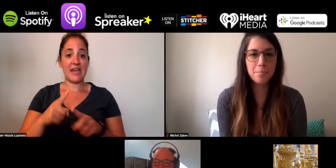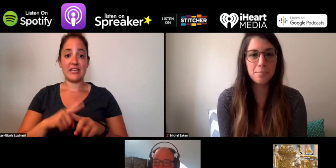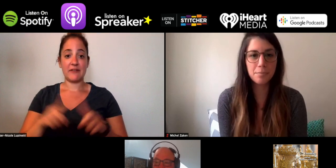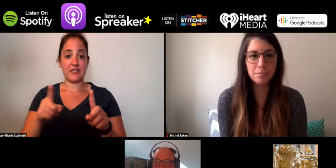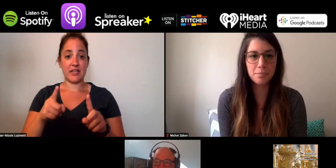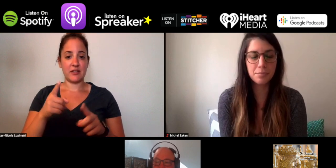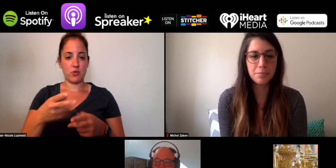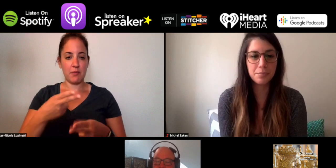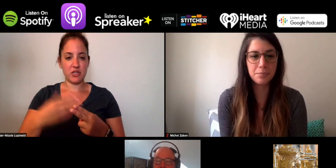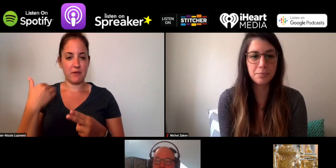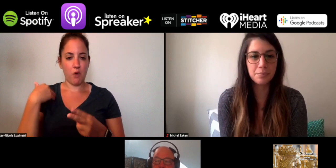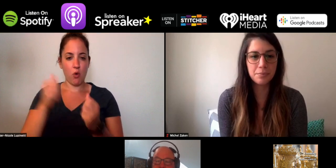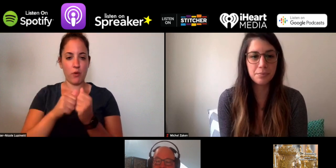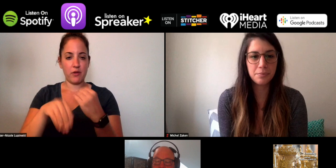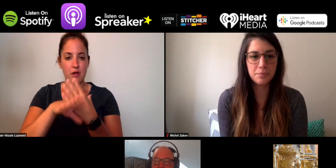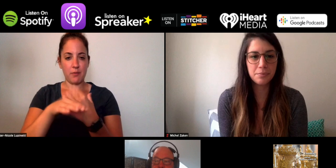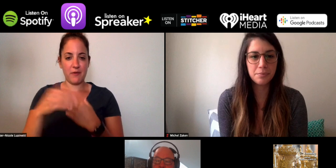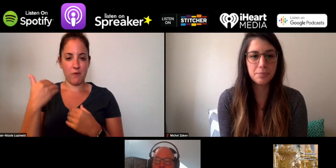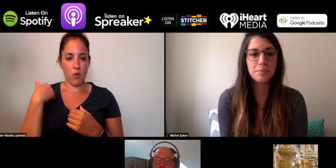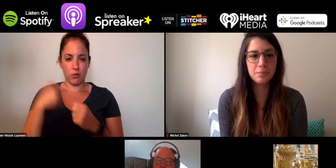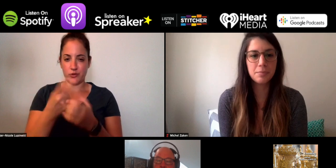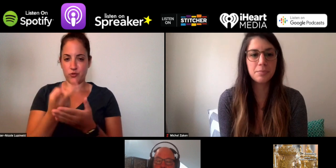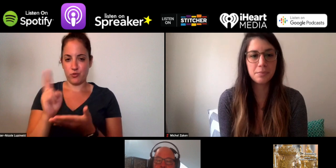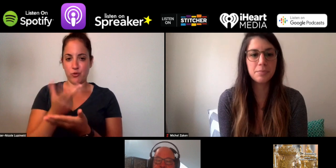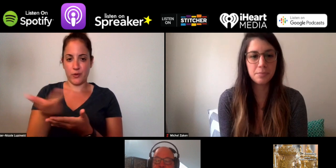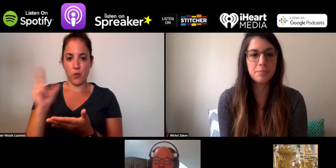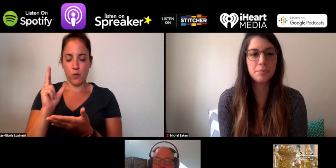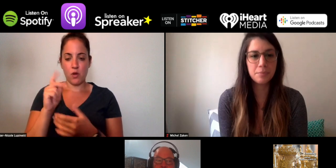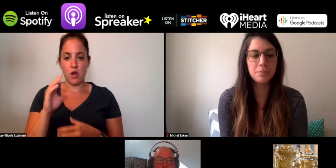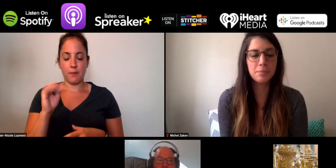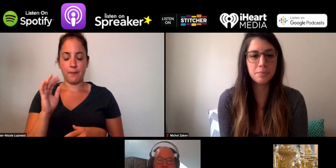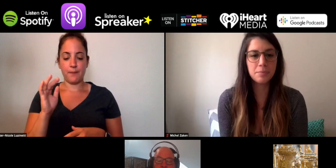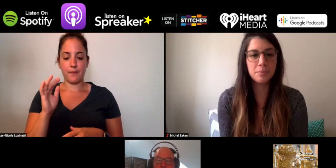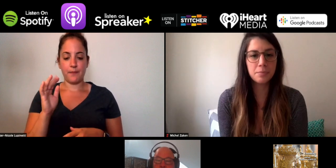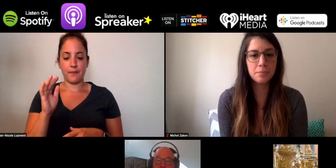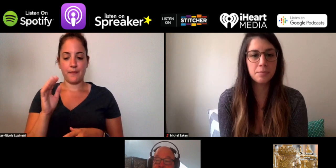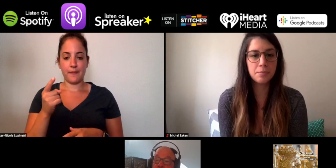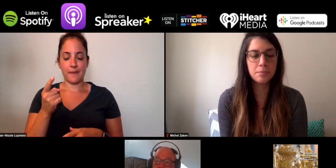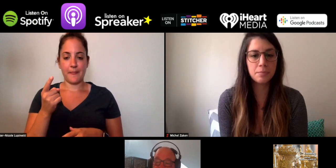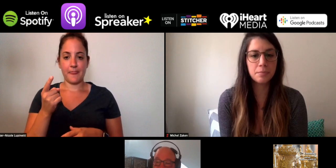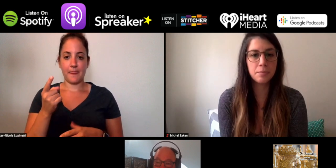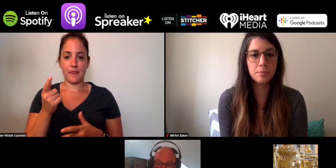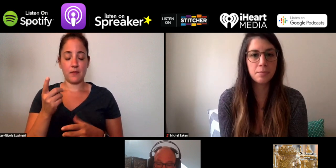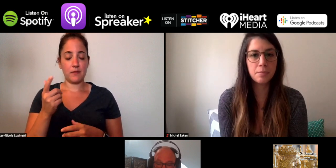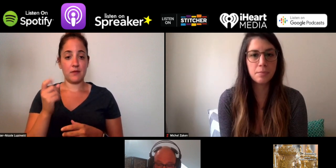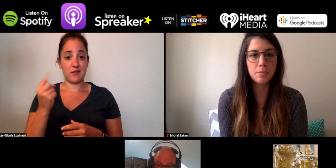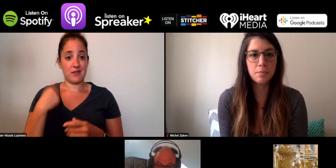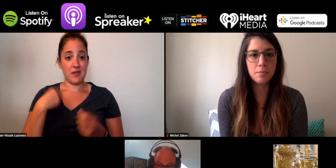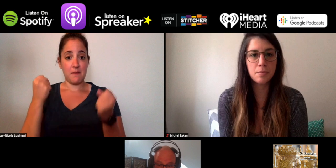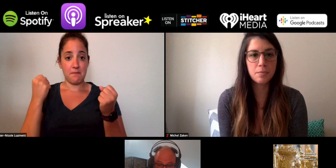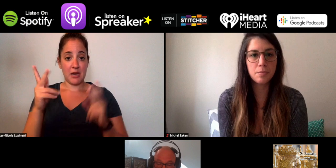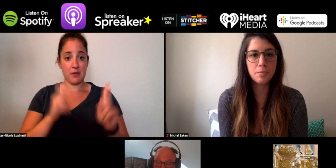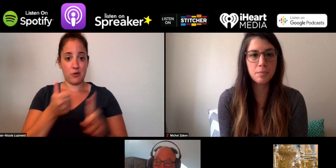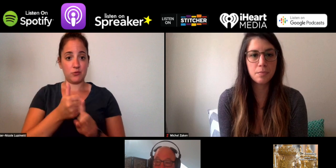explained to me in a phone call we had a few weeks ago was that there's a number of people who are deaf